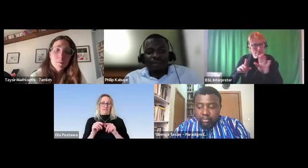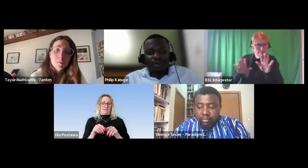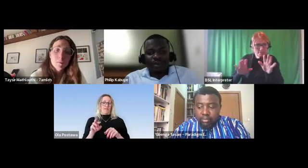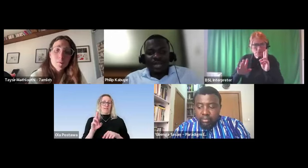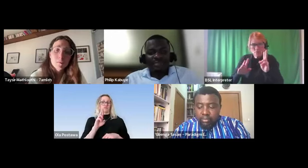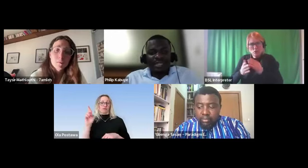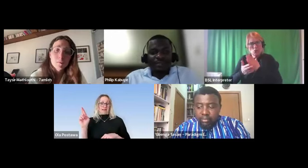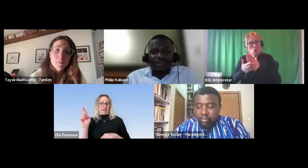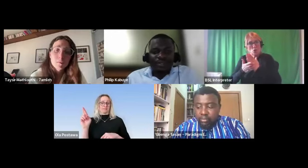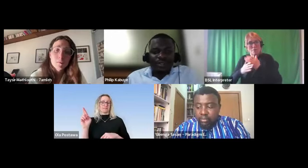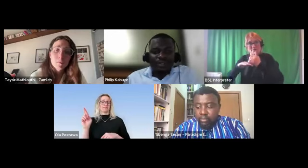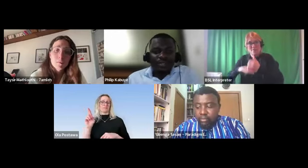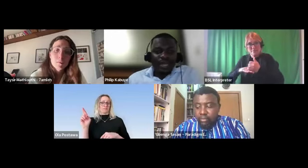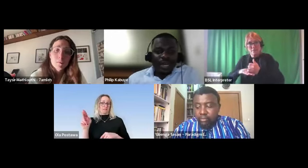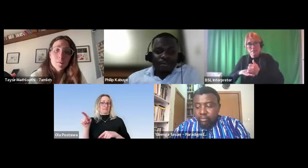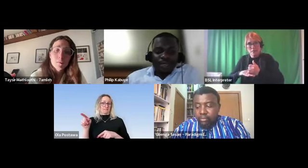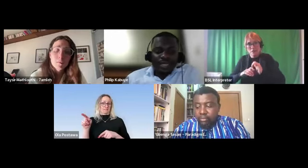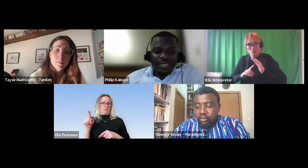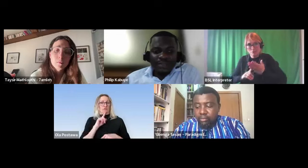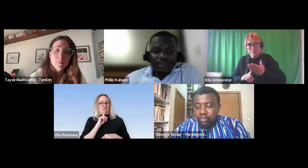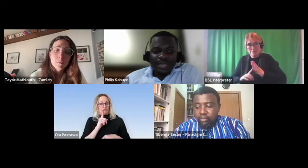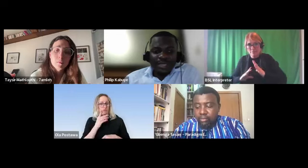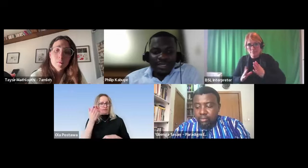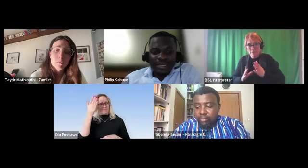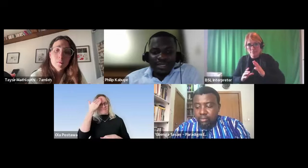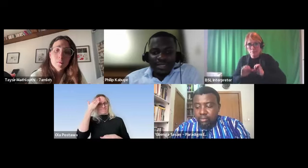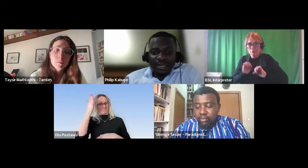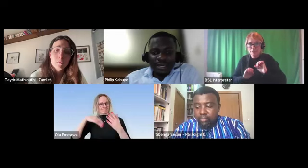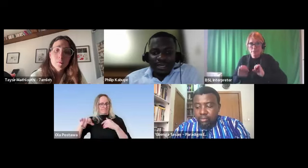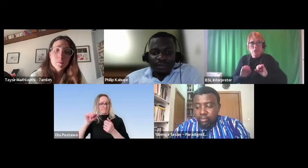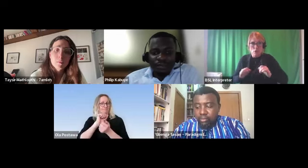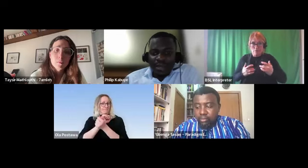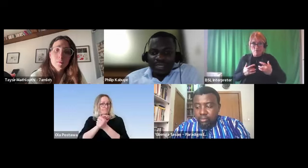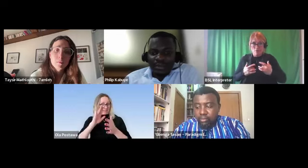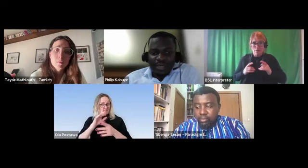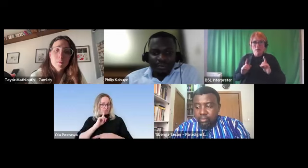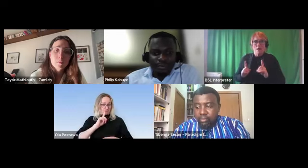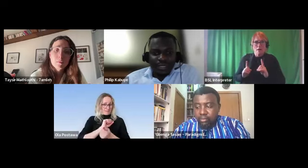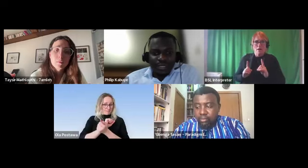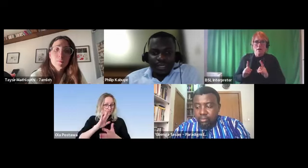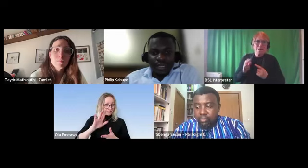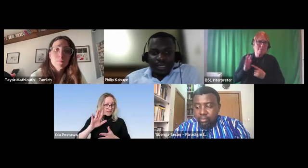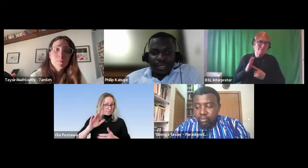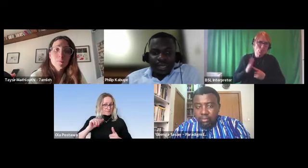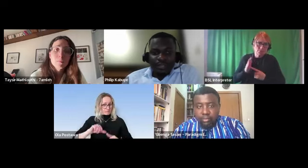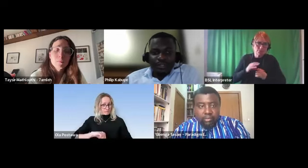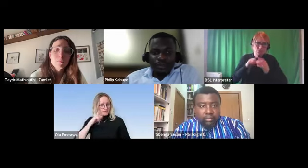the fundamental rights, the fundamental freedoms are protected. For me, I think that is quite